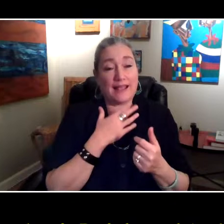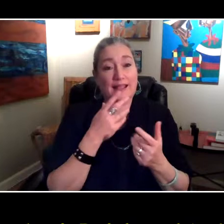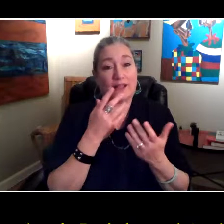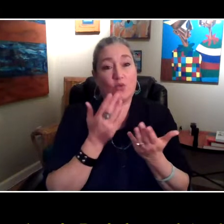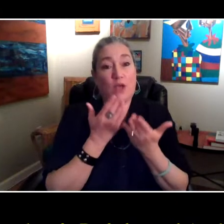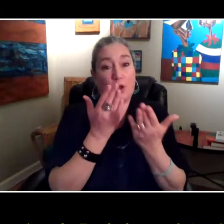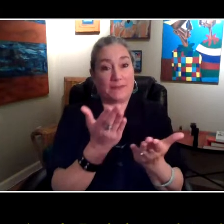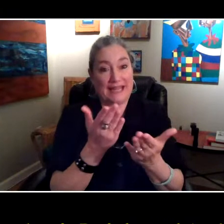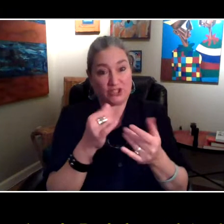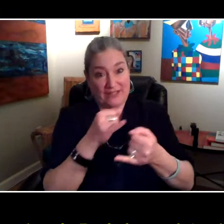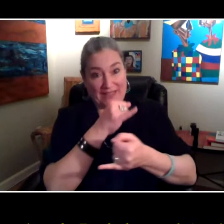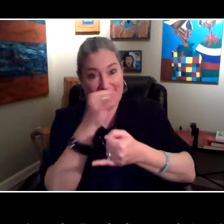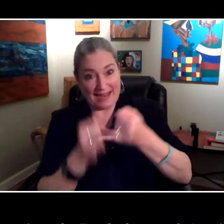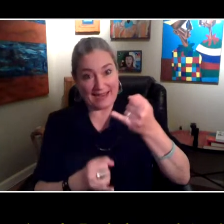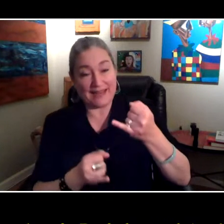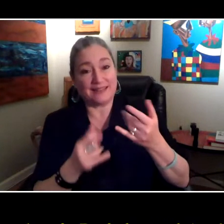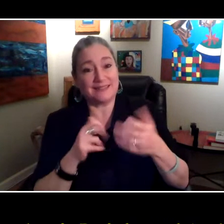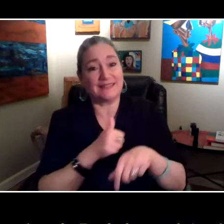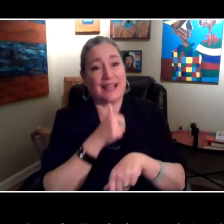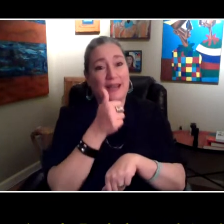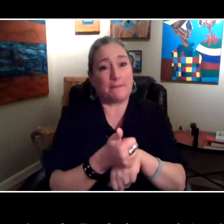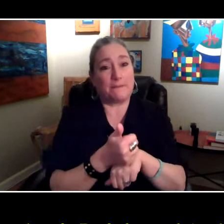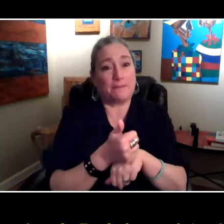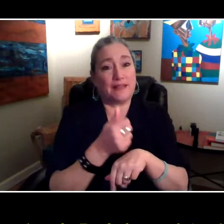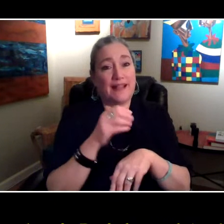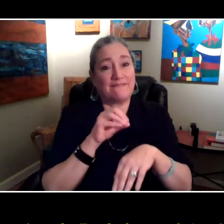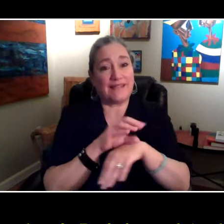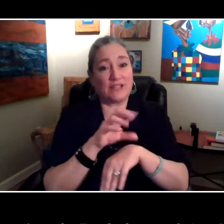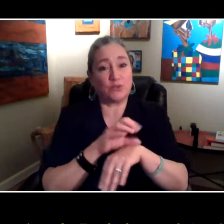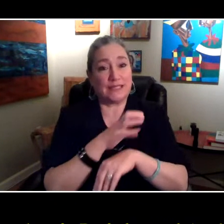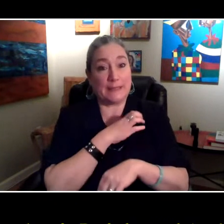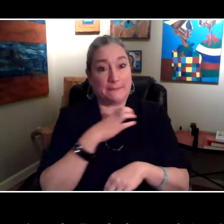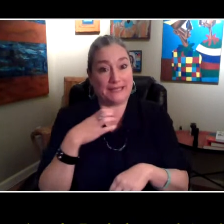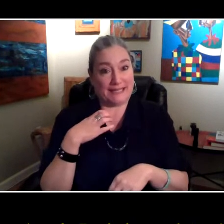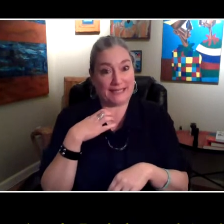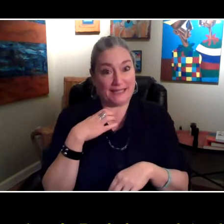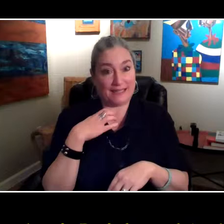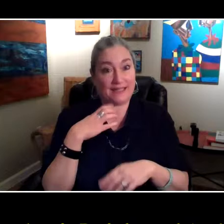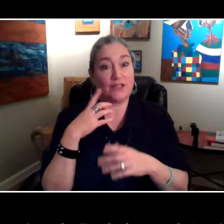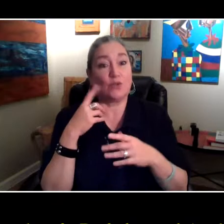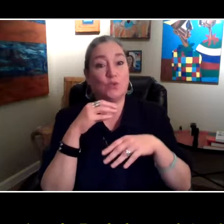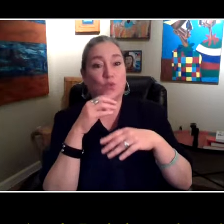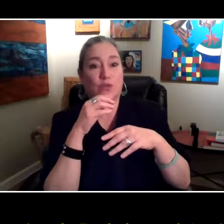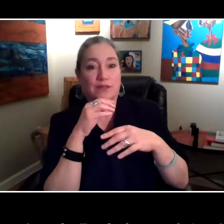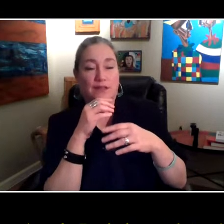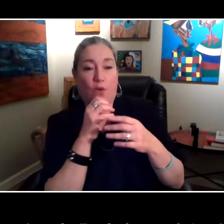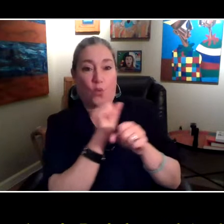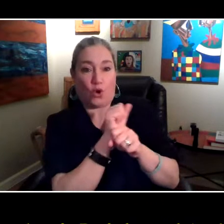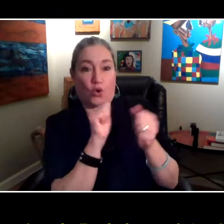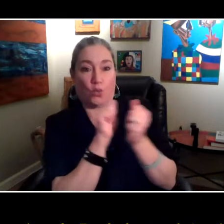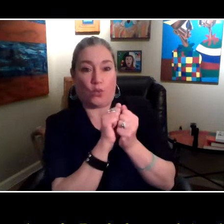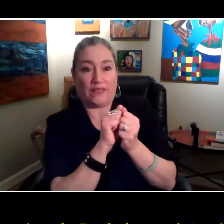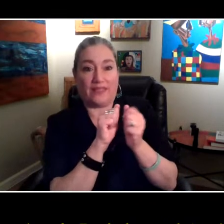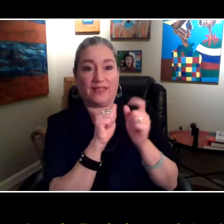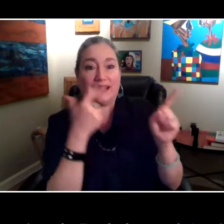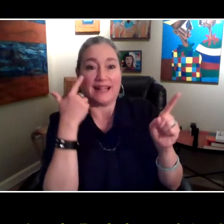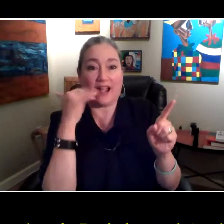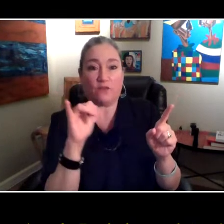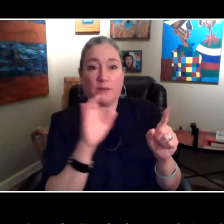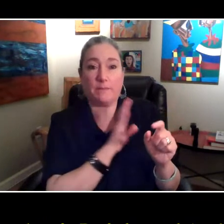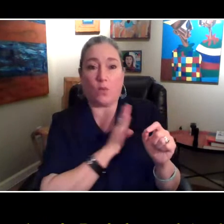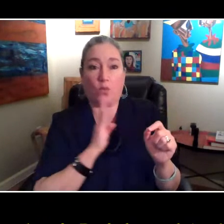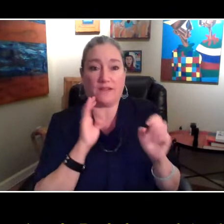this process. And that's part of one of my final recommendations, was establishing an